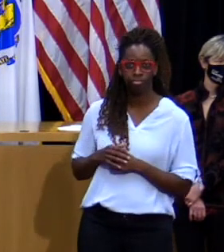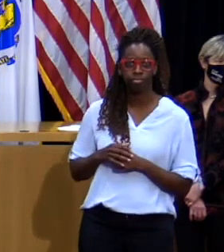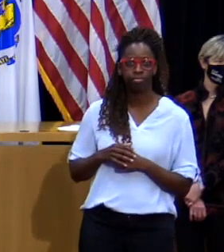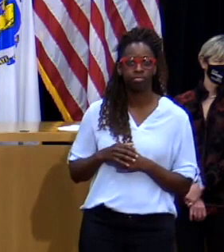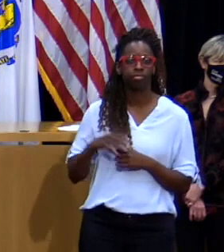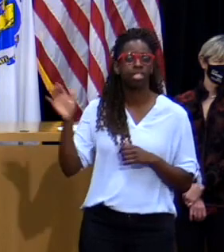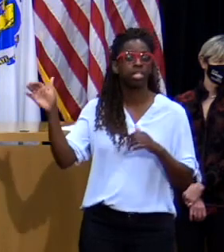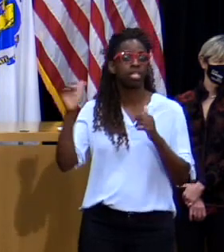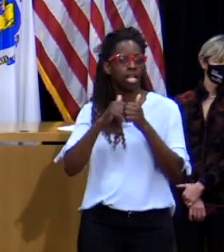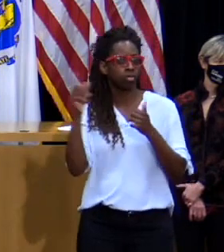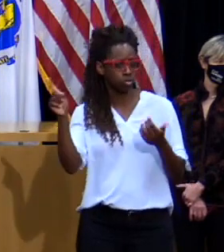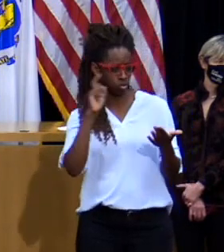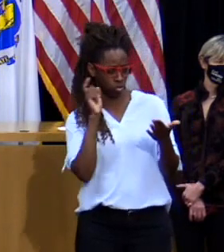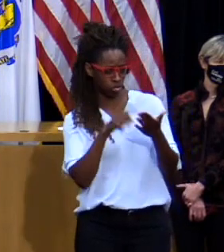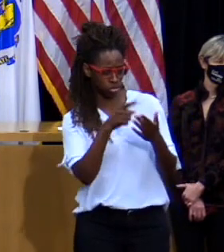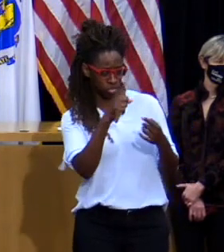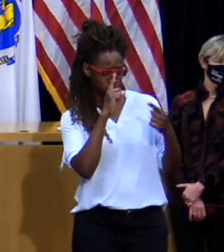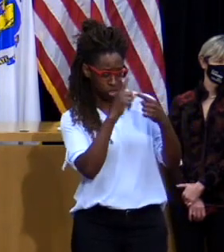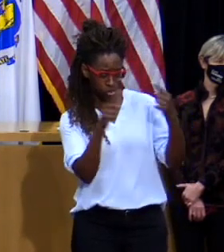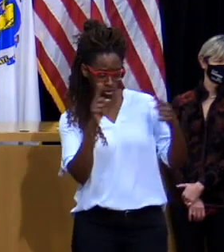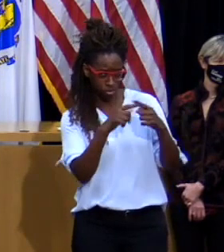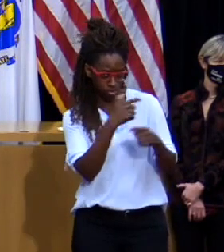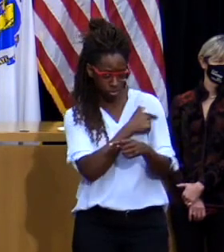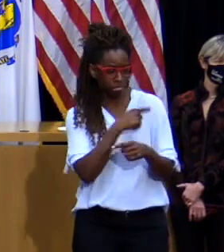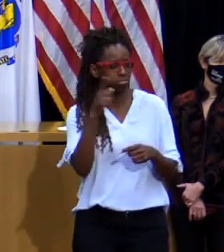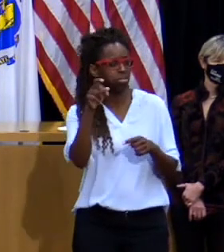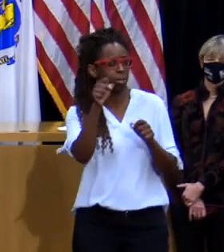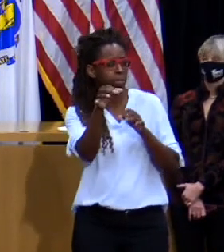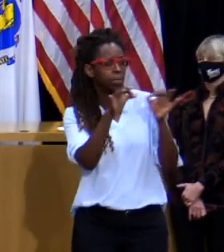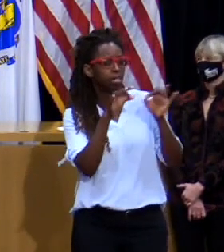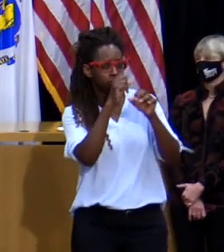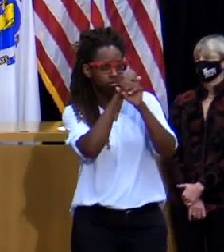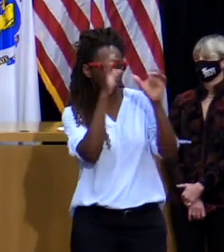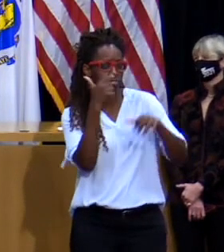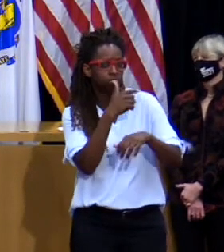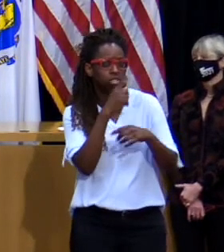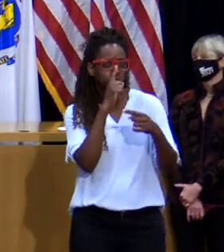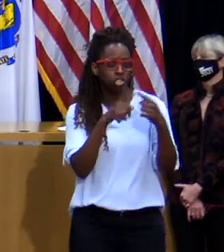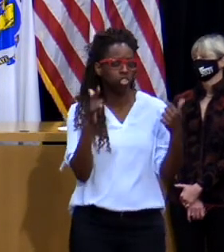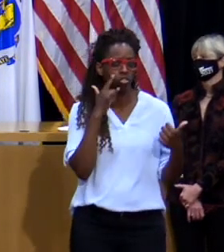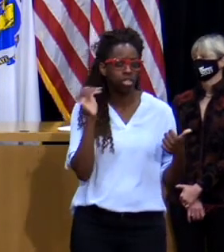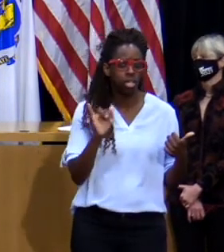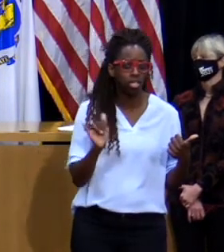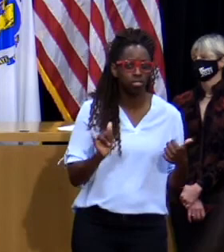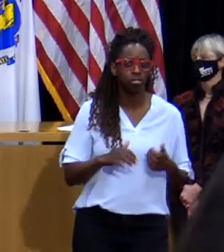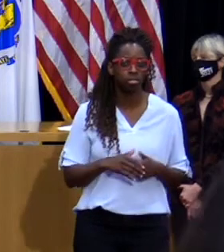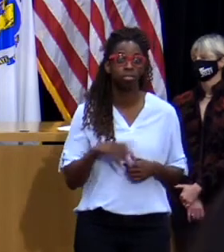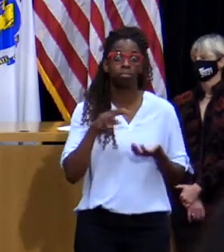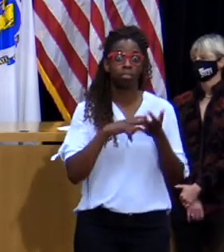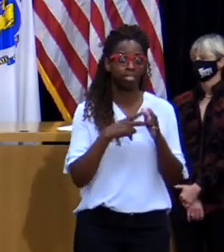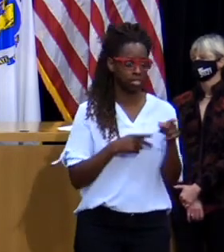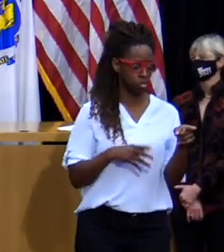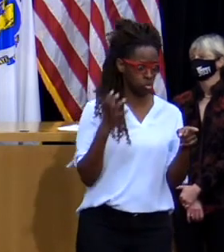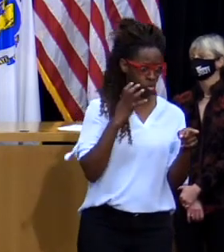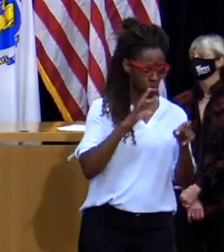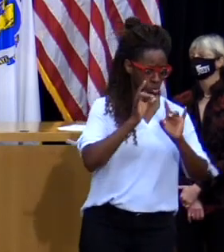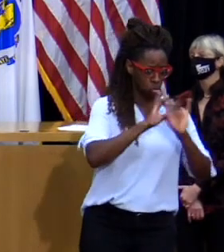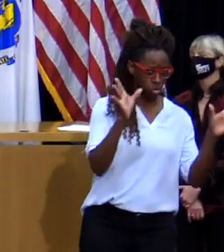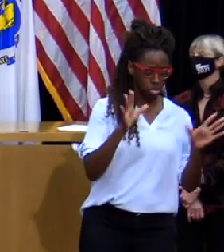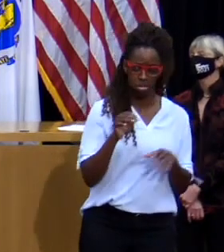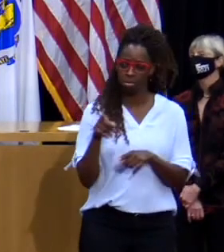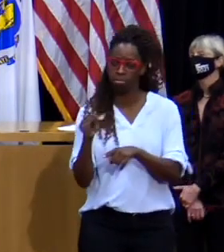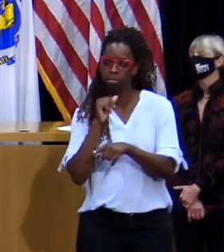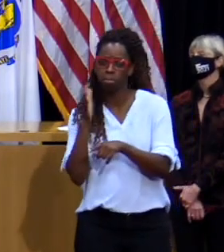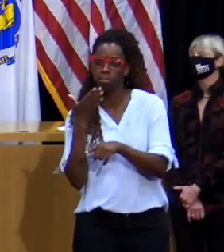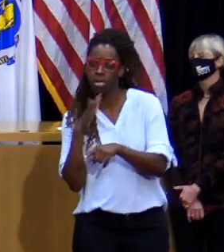be normal or the severity or lack thereof of those reactions when people have heightened fear about vaccines? So everyone